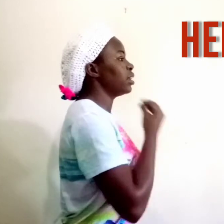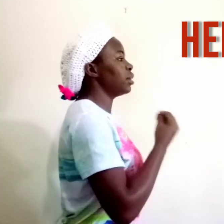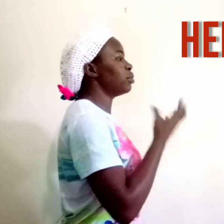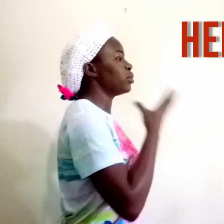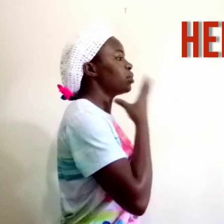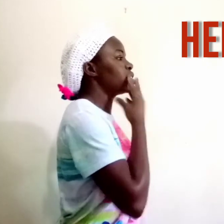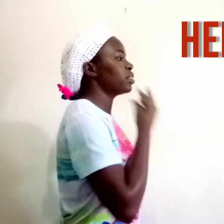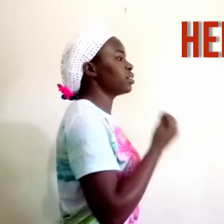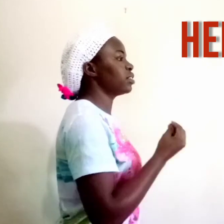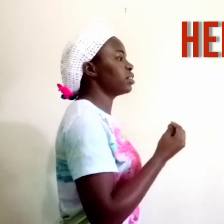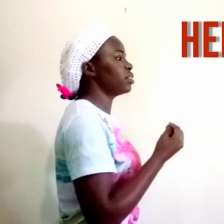Hebrews,